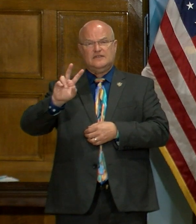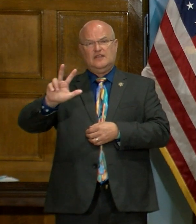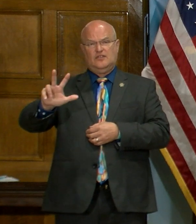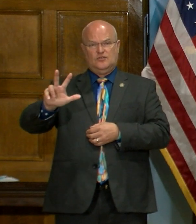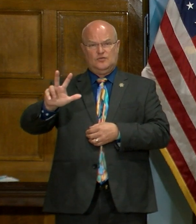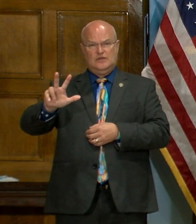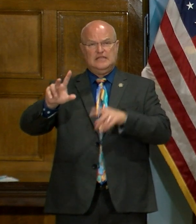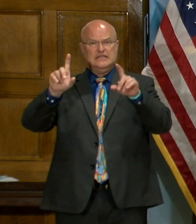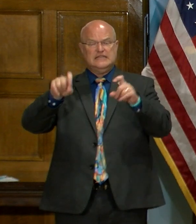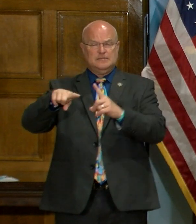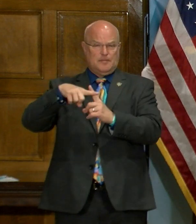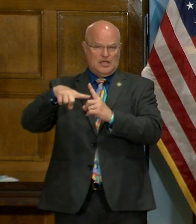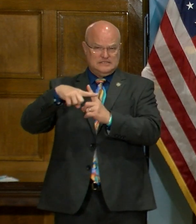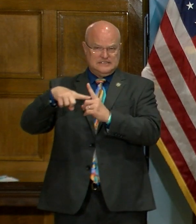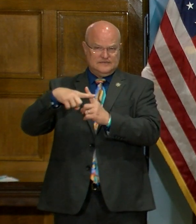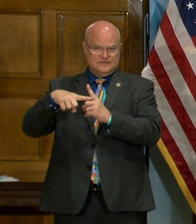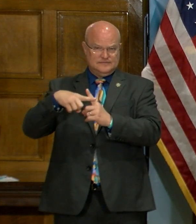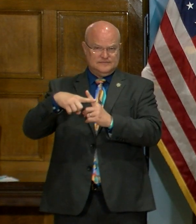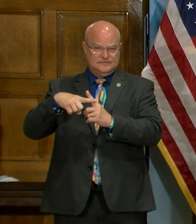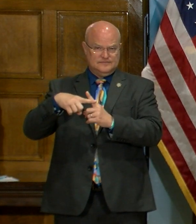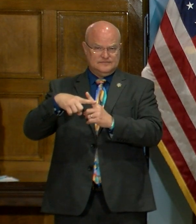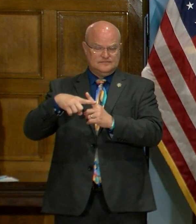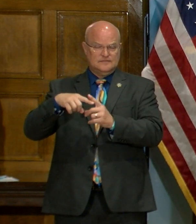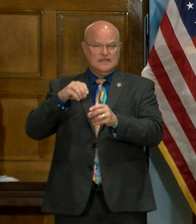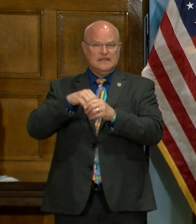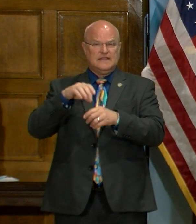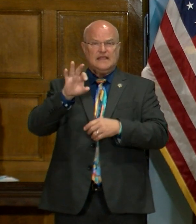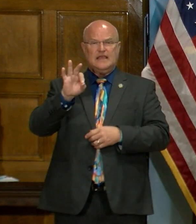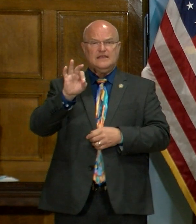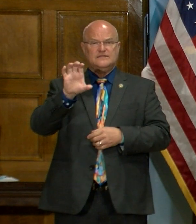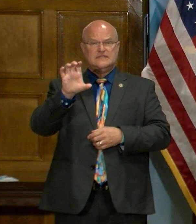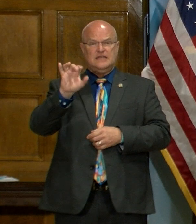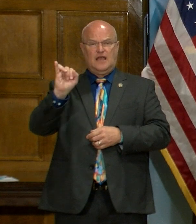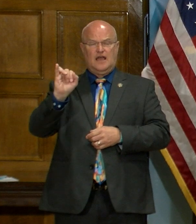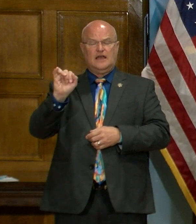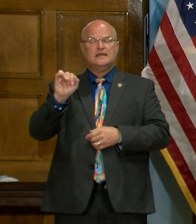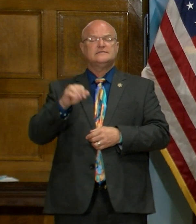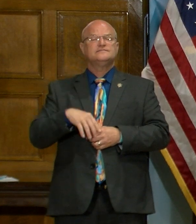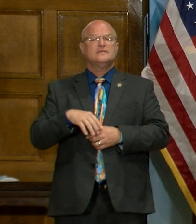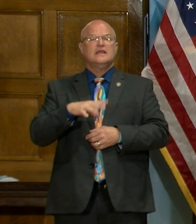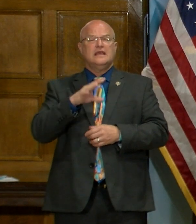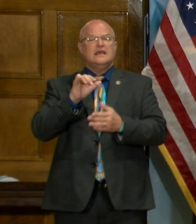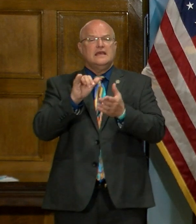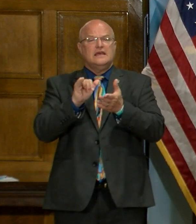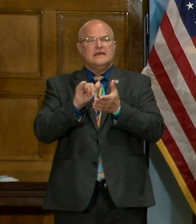473 who have tested positive in the FCI, and that's